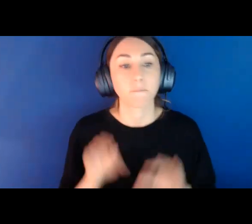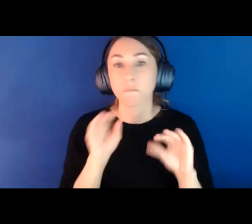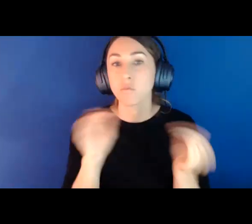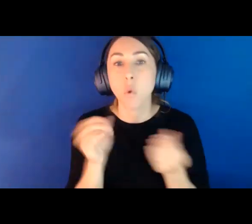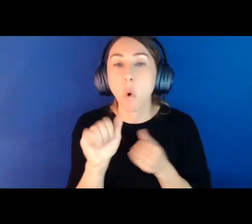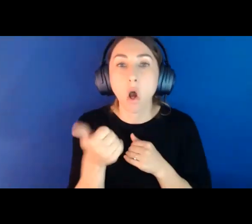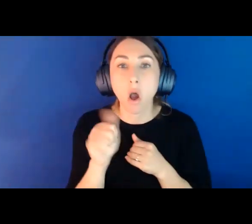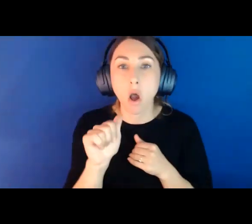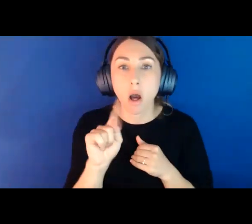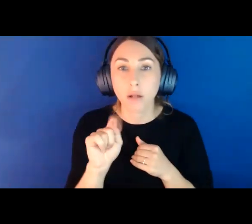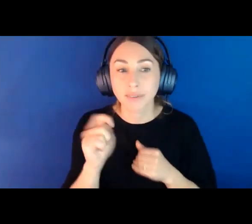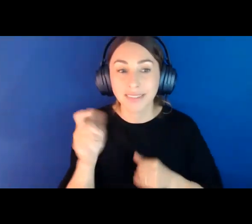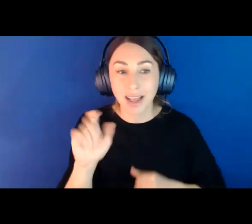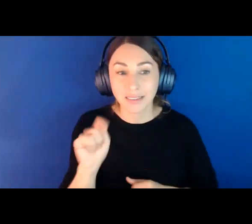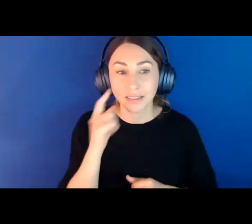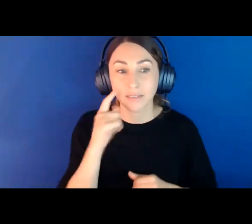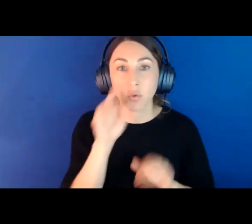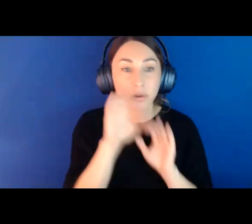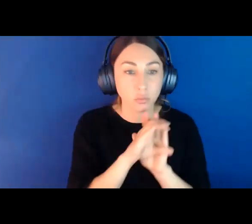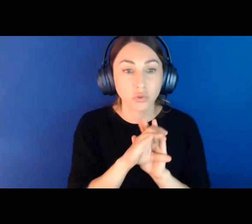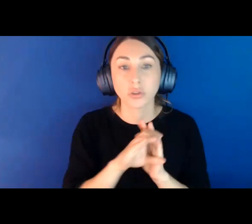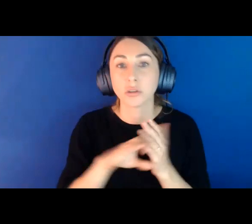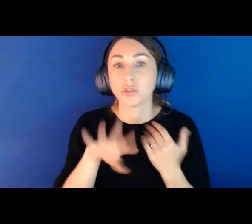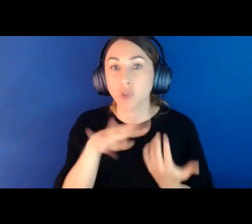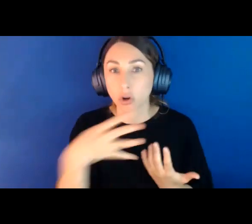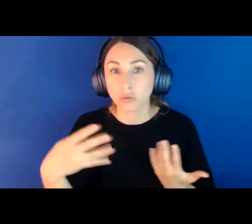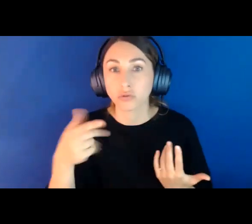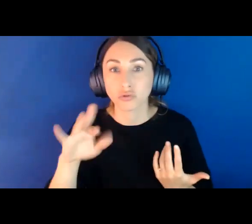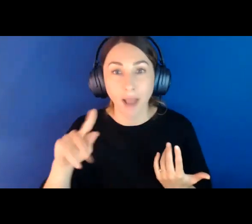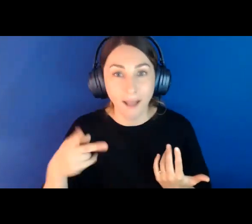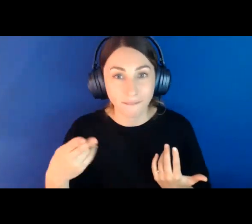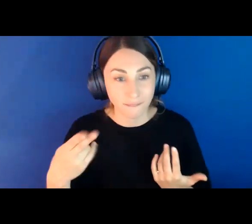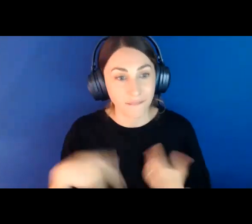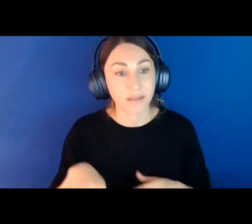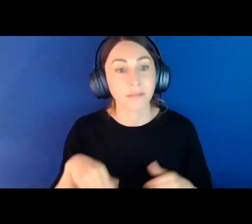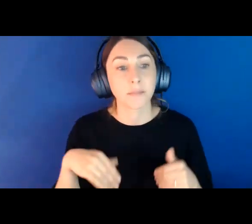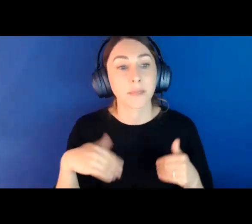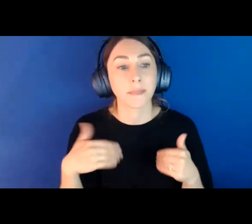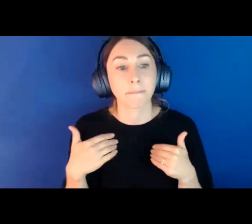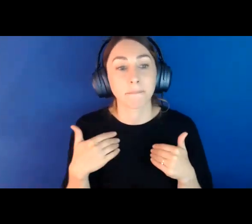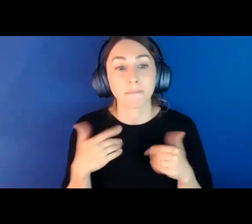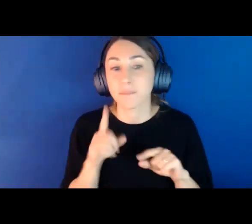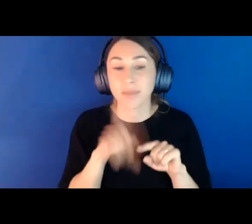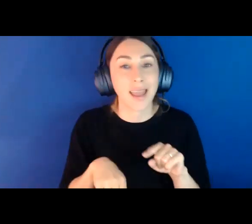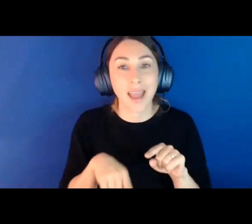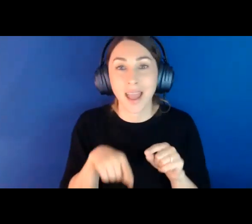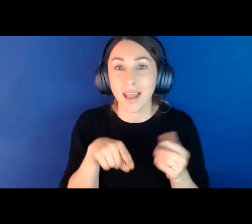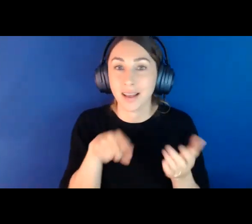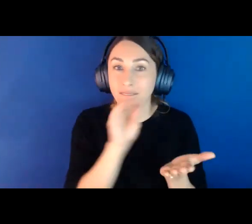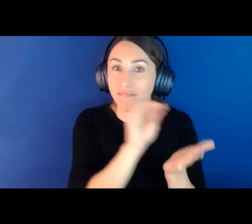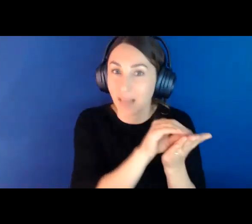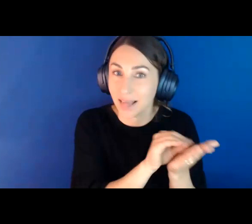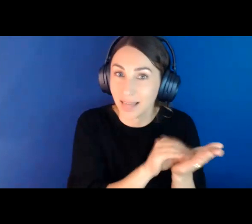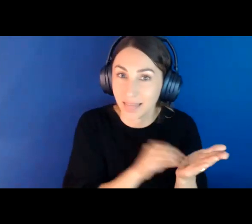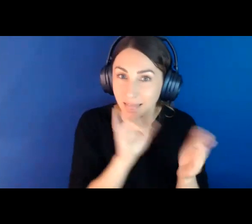text for images, charts, or graphs. There is an inability to interact with fillable forms,